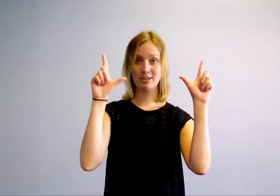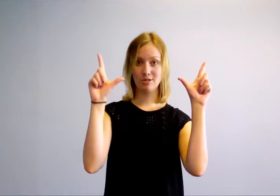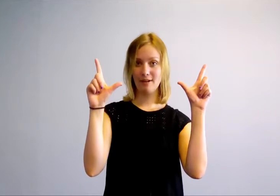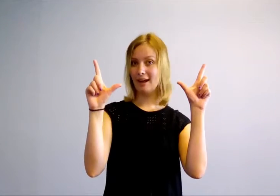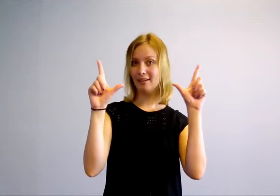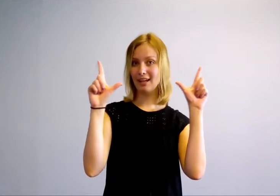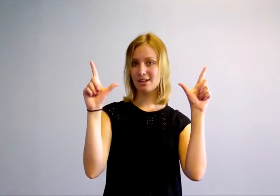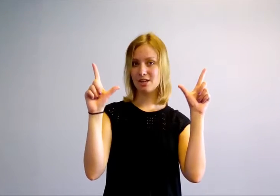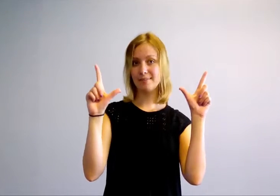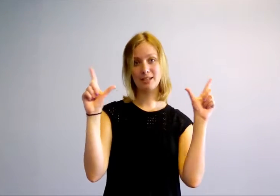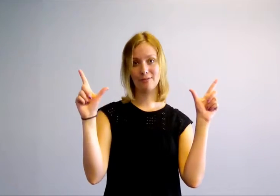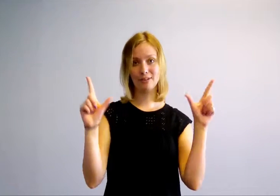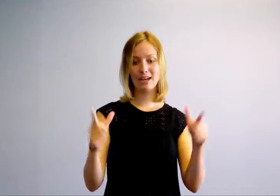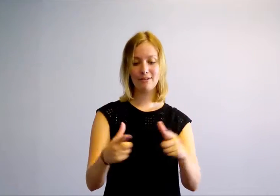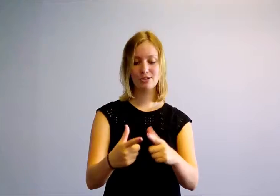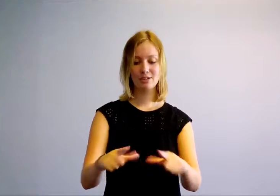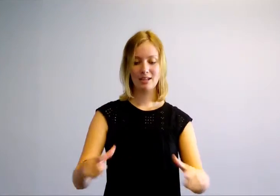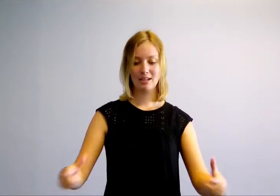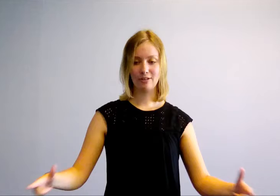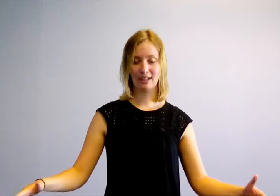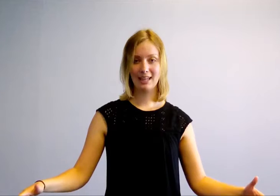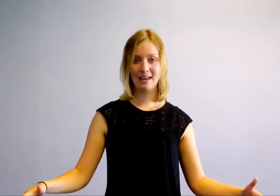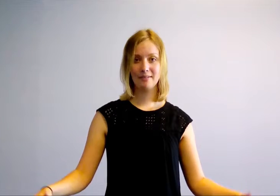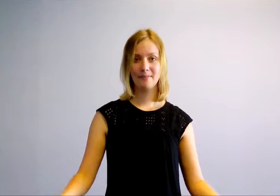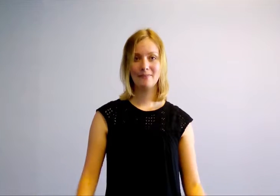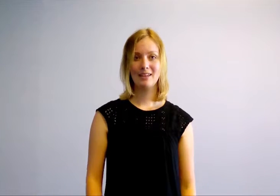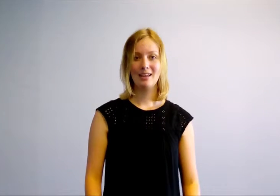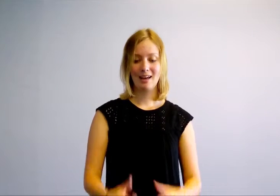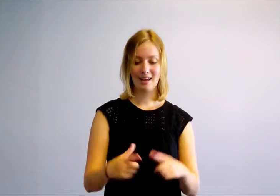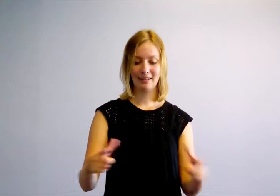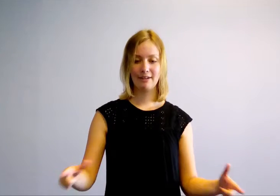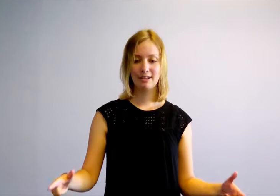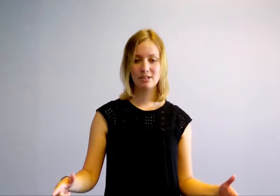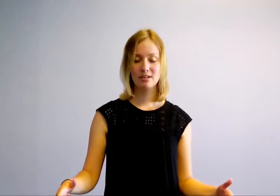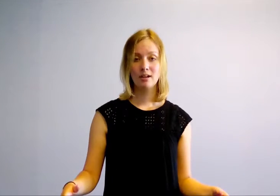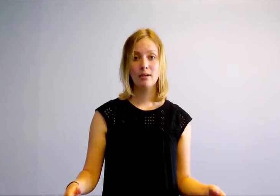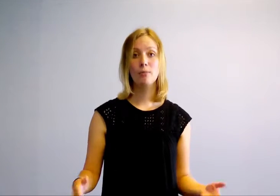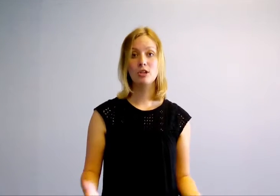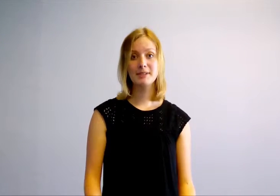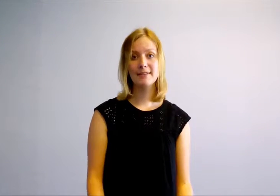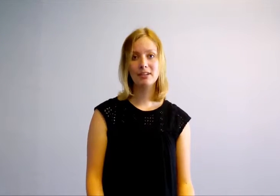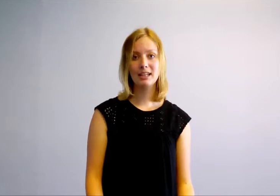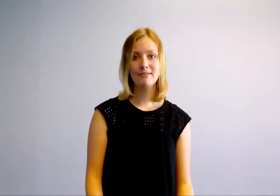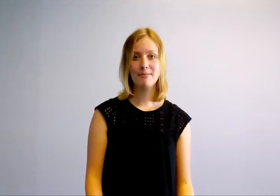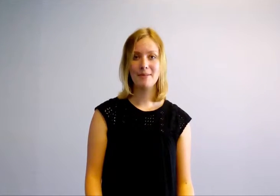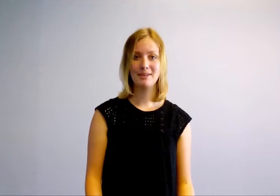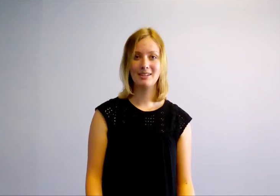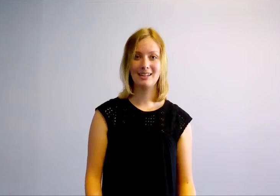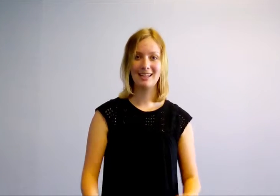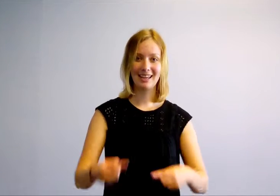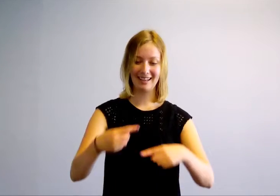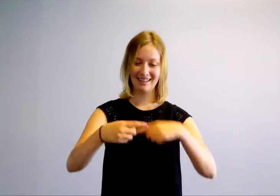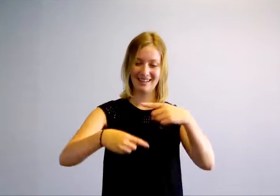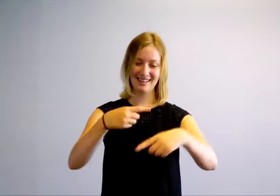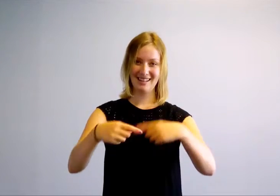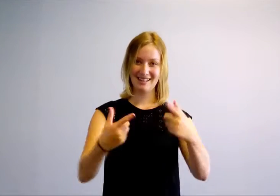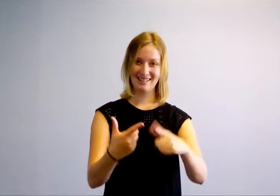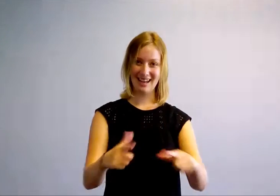takes two L hand shapes, L for language, and go like that. Language, more specifically, we might be studying